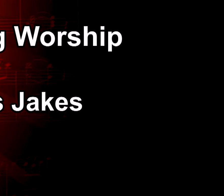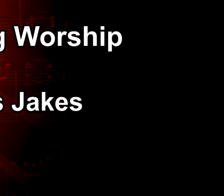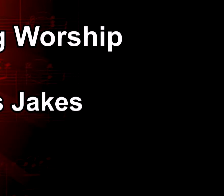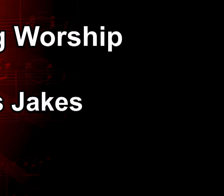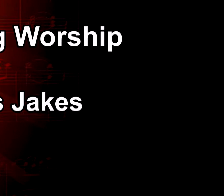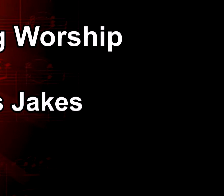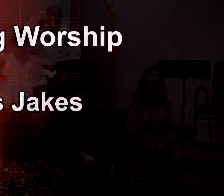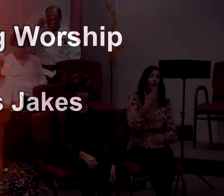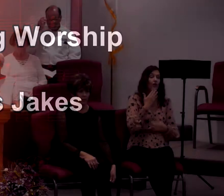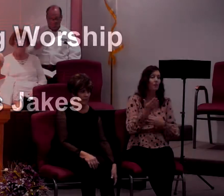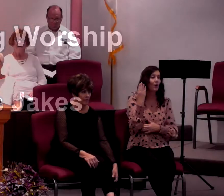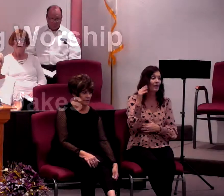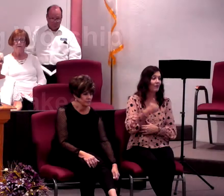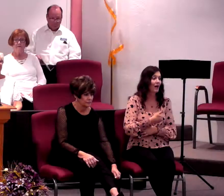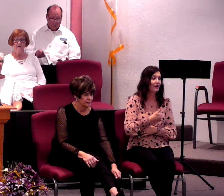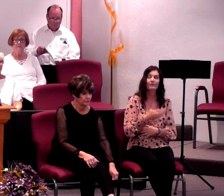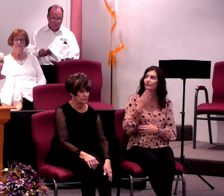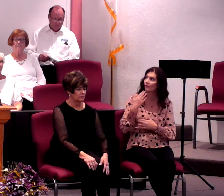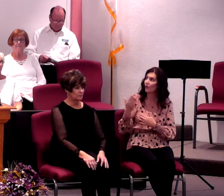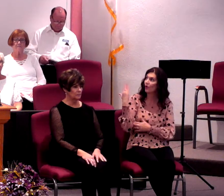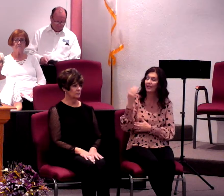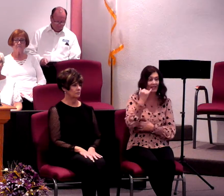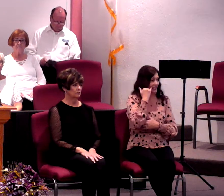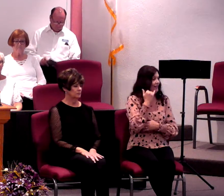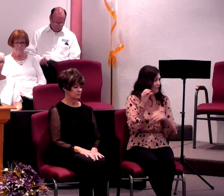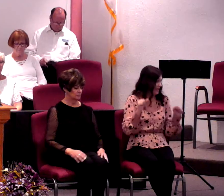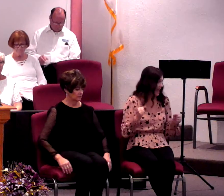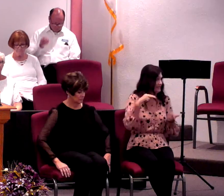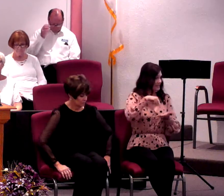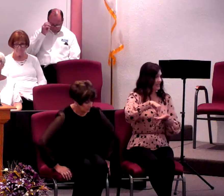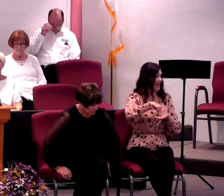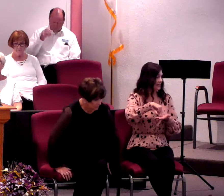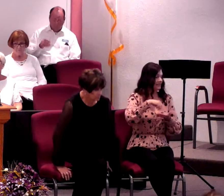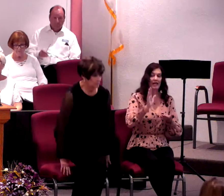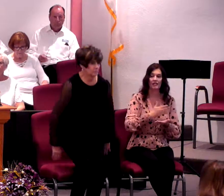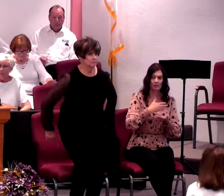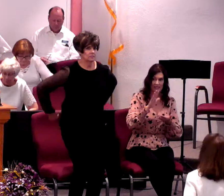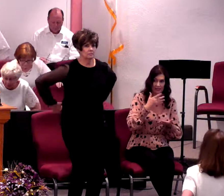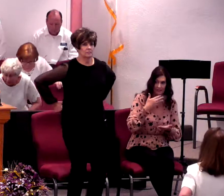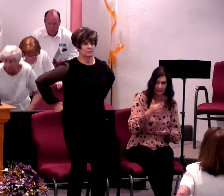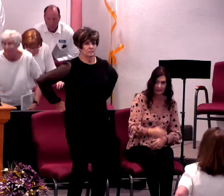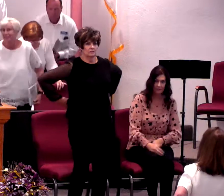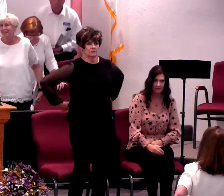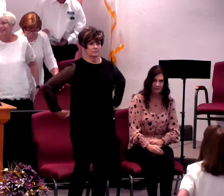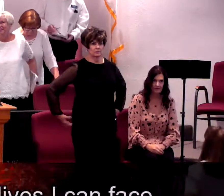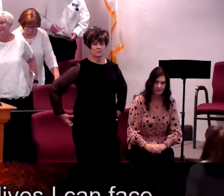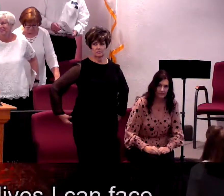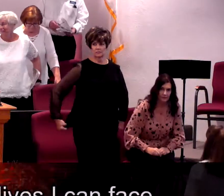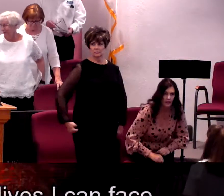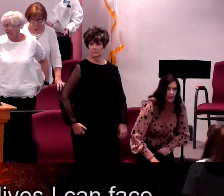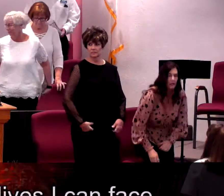Good morning. Welcome. If you're willing and able, would you stand as we sing this hymn together?